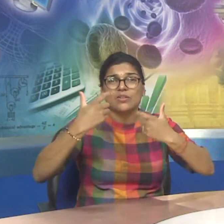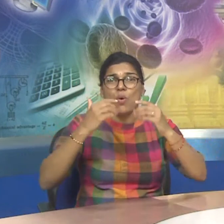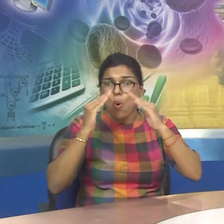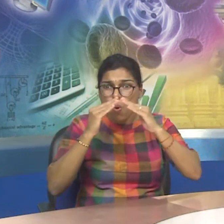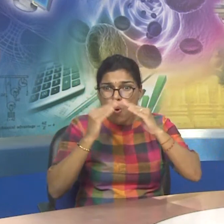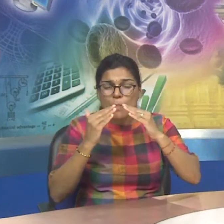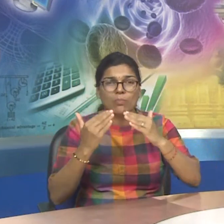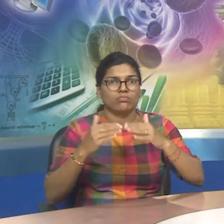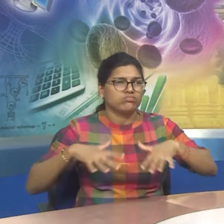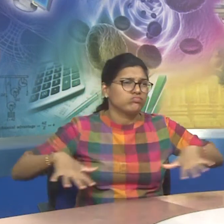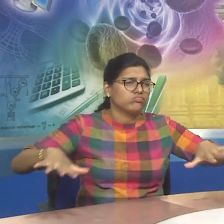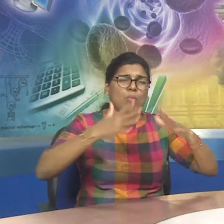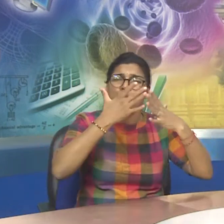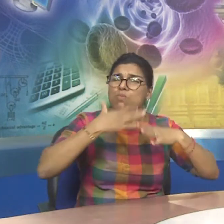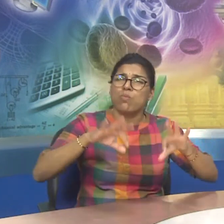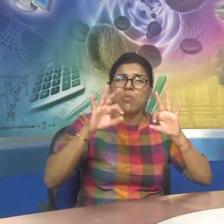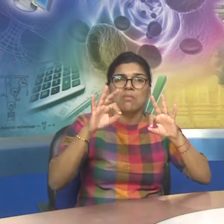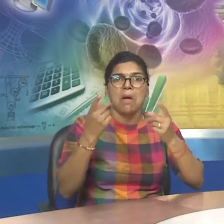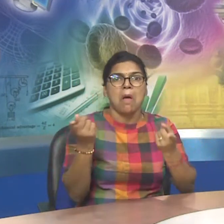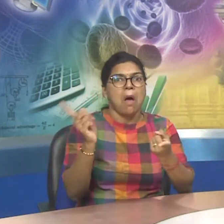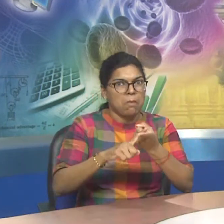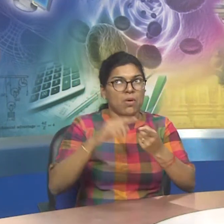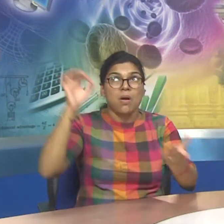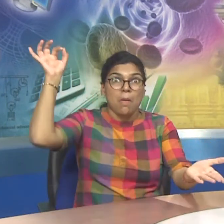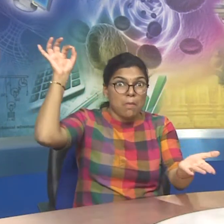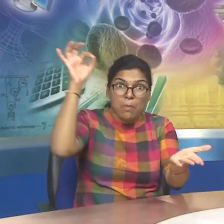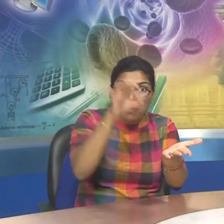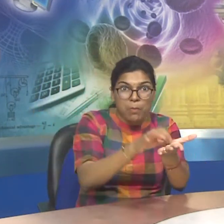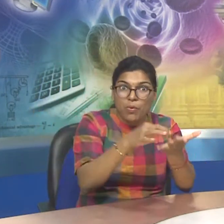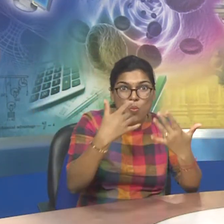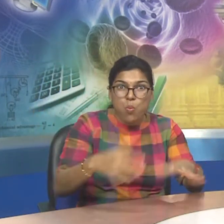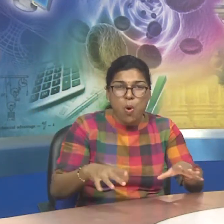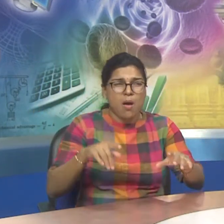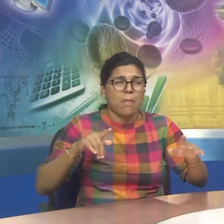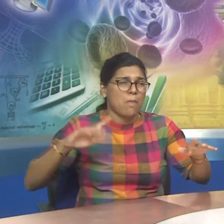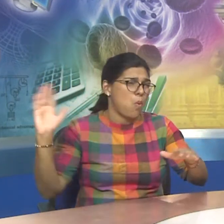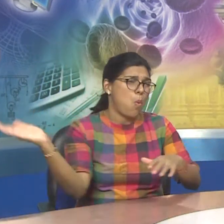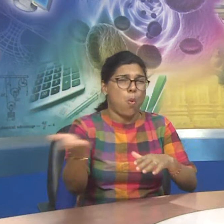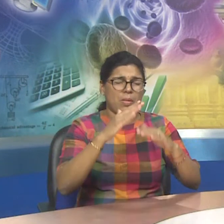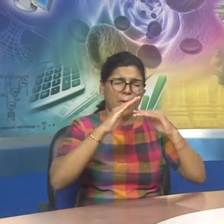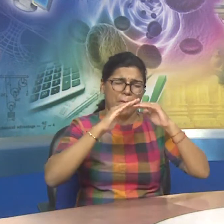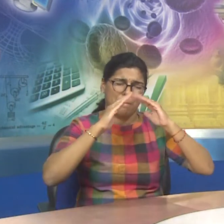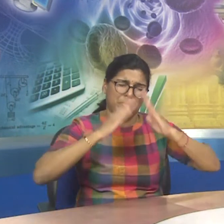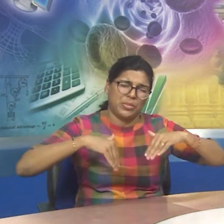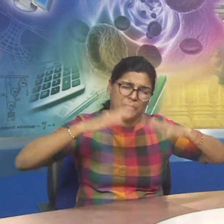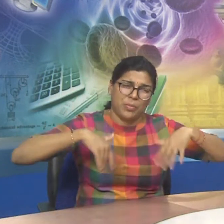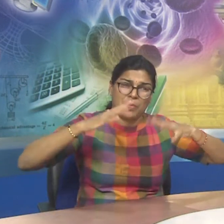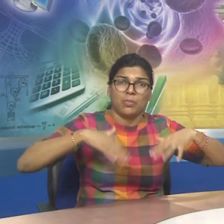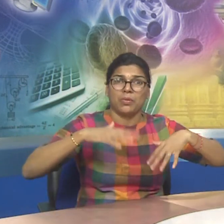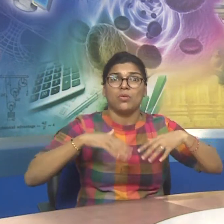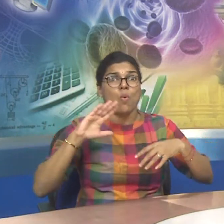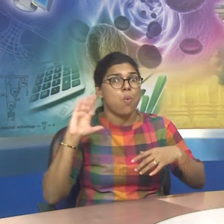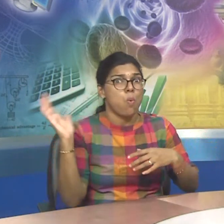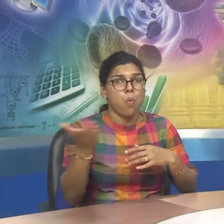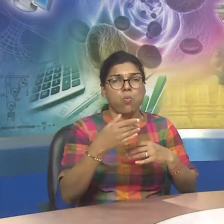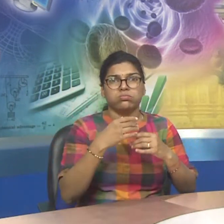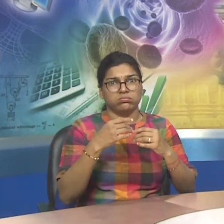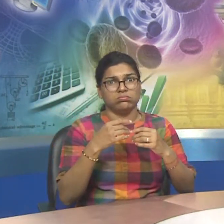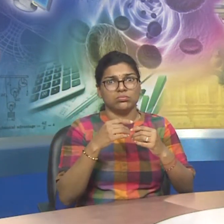I think you all know that there was so much destruction, death, sickness